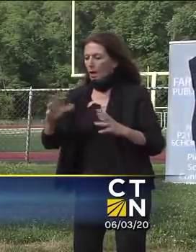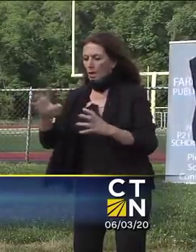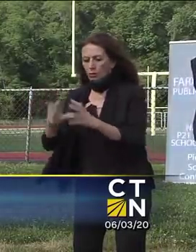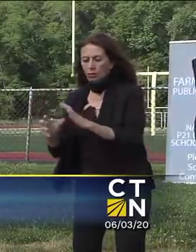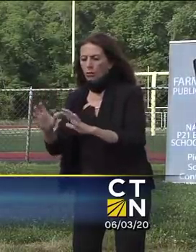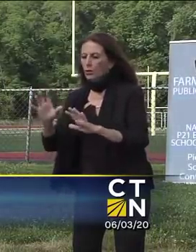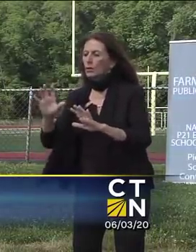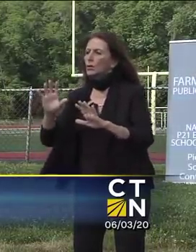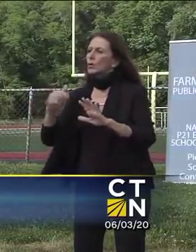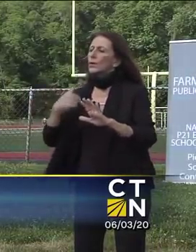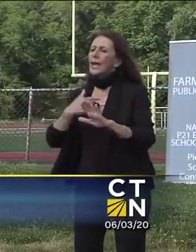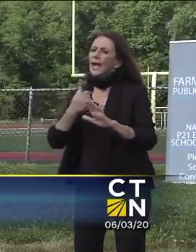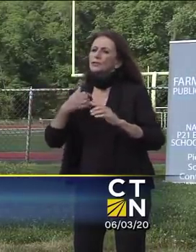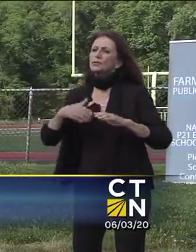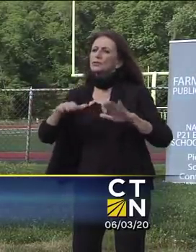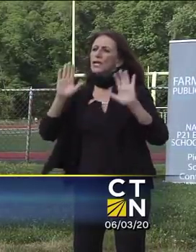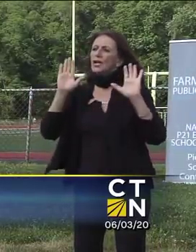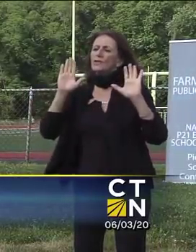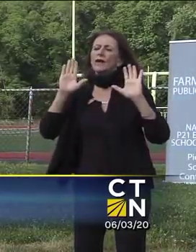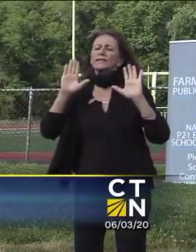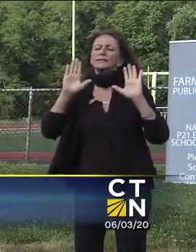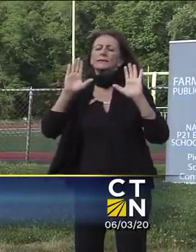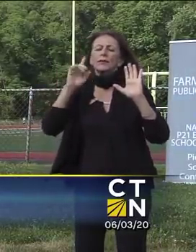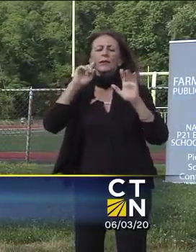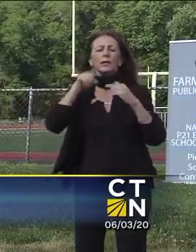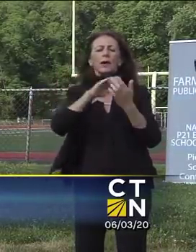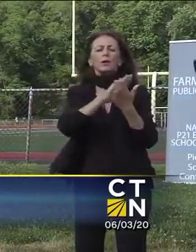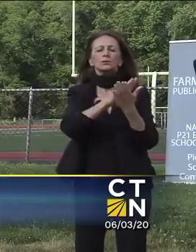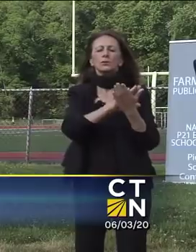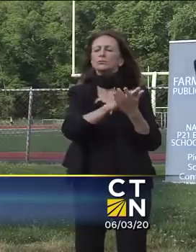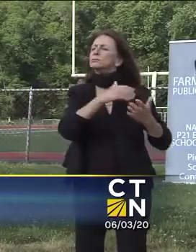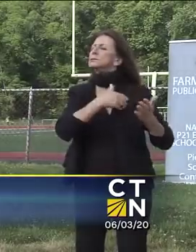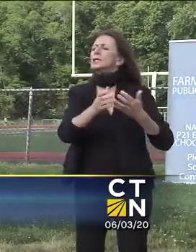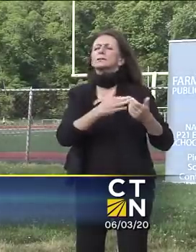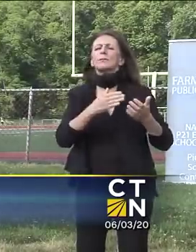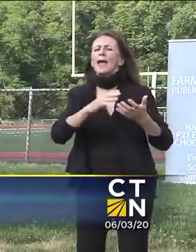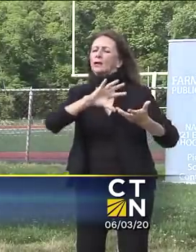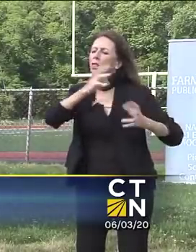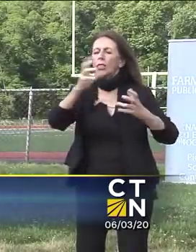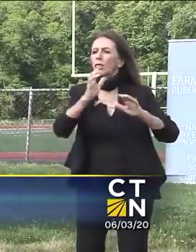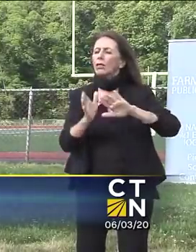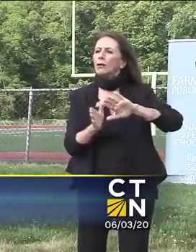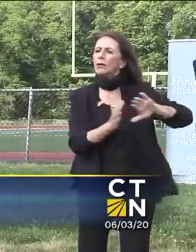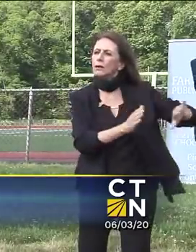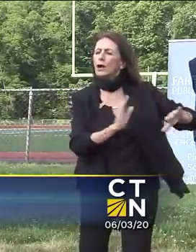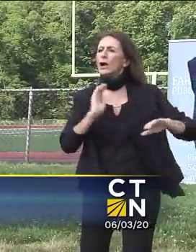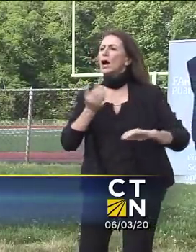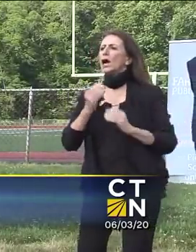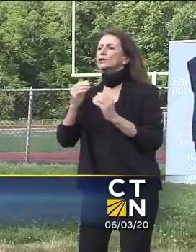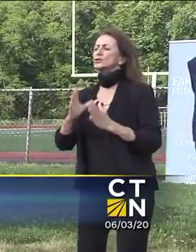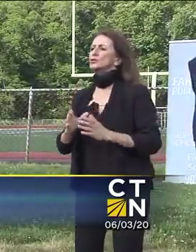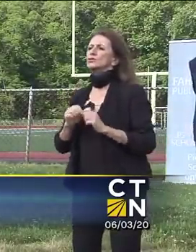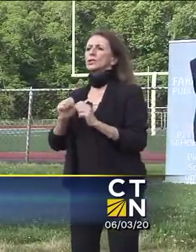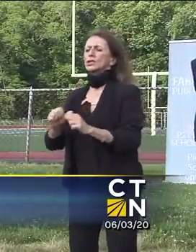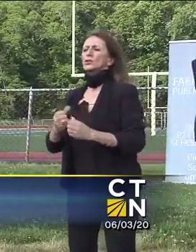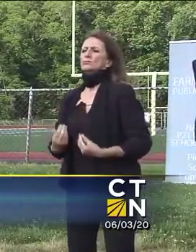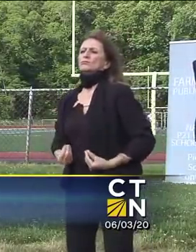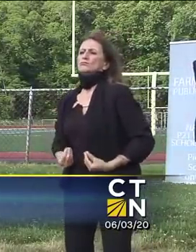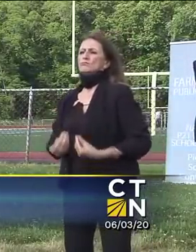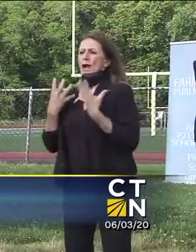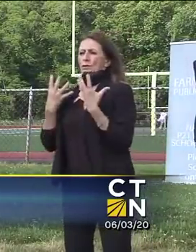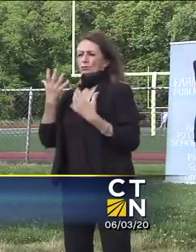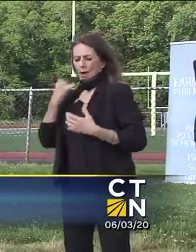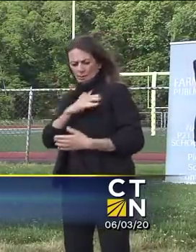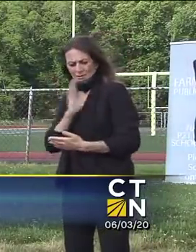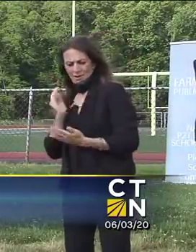enjoy about our schools, our students keep us committed and inspired every day. We have the inspiration in front of